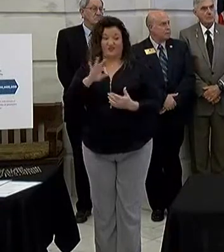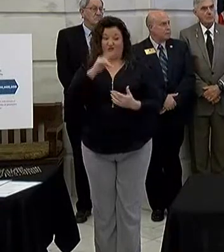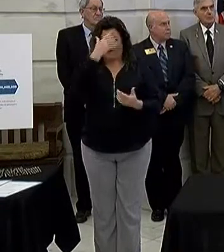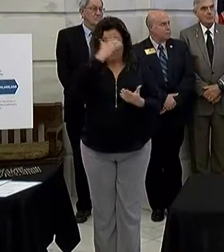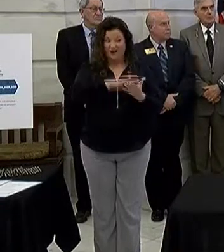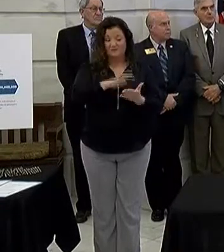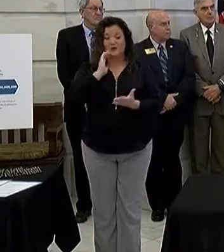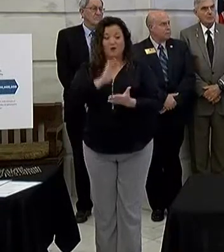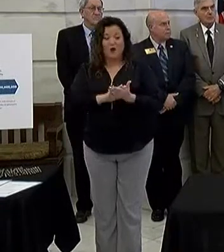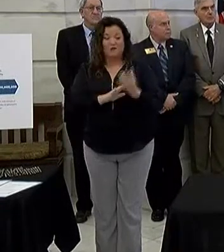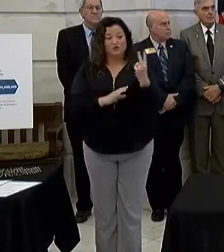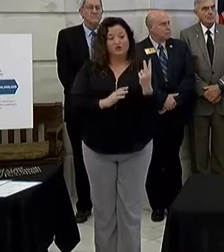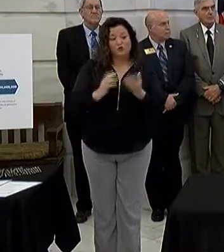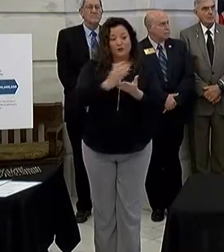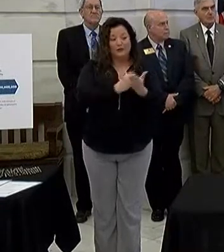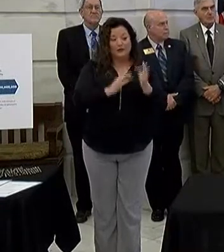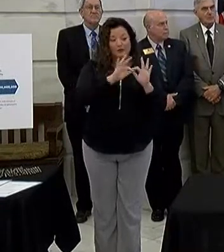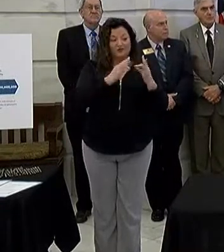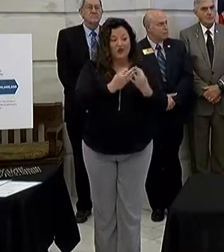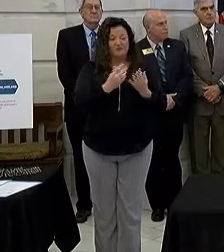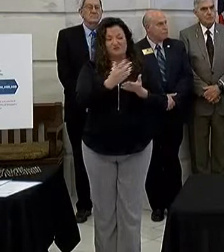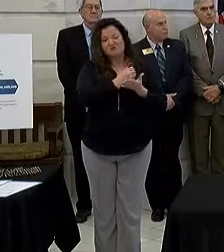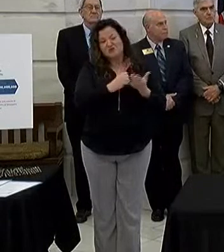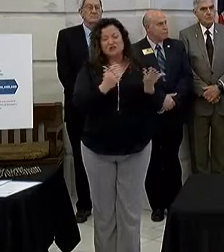or two-income family that's making